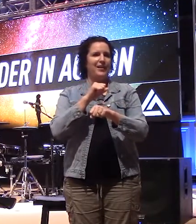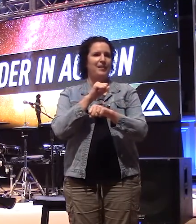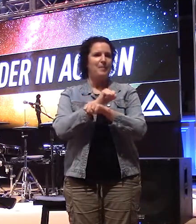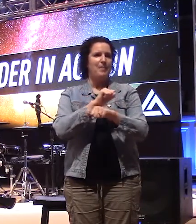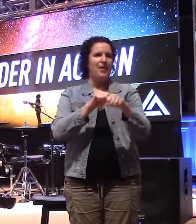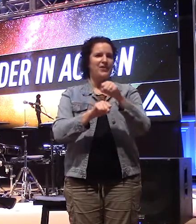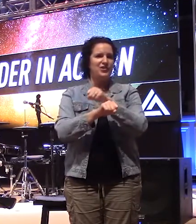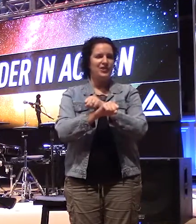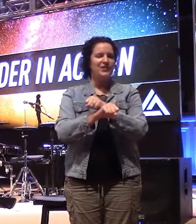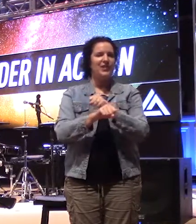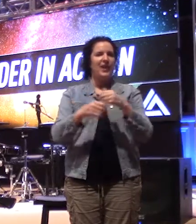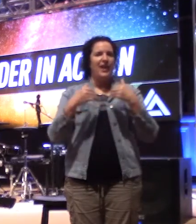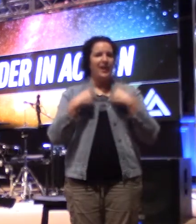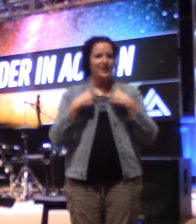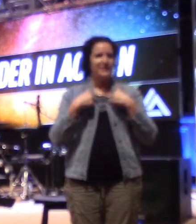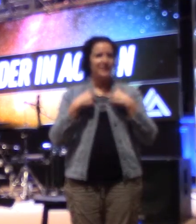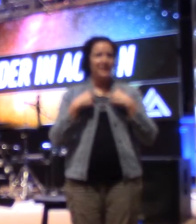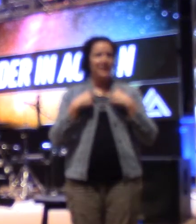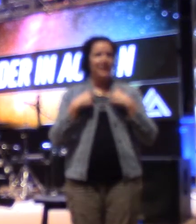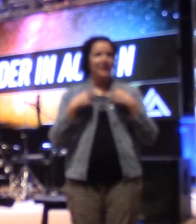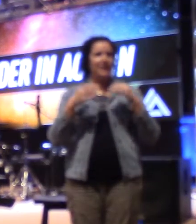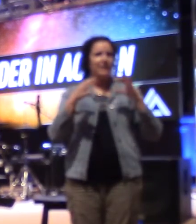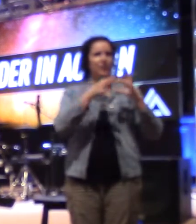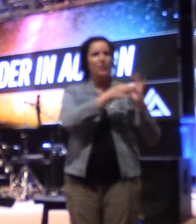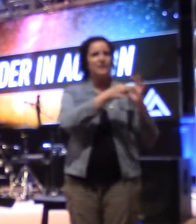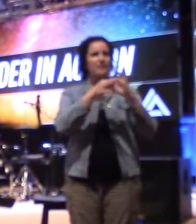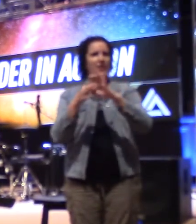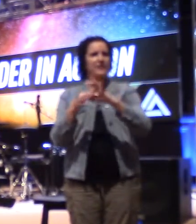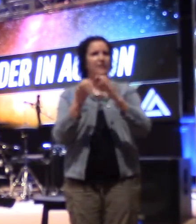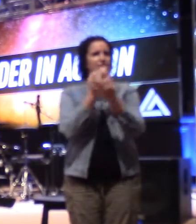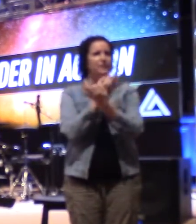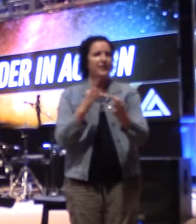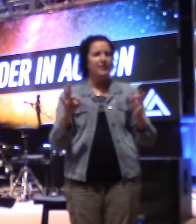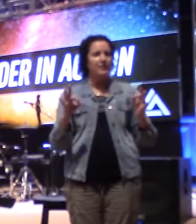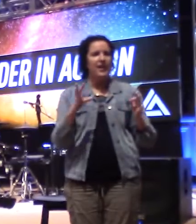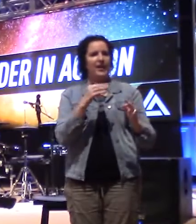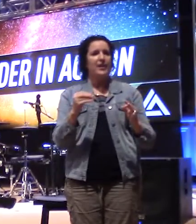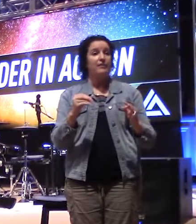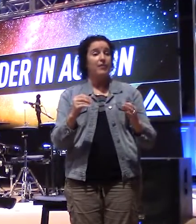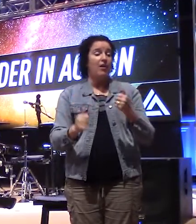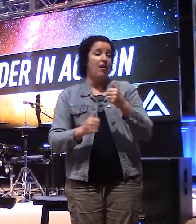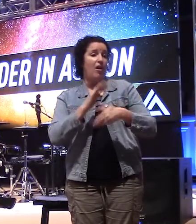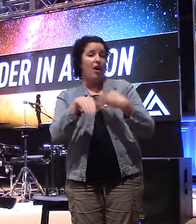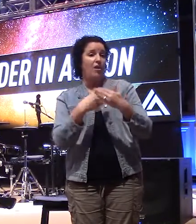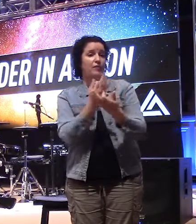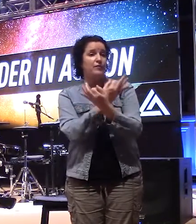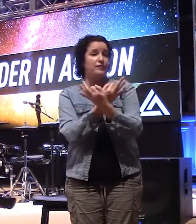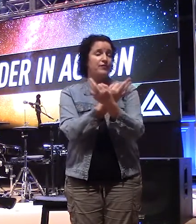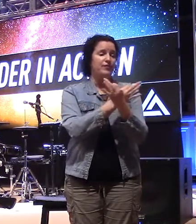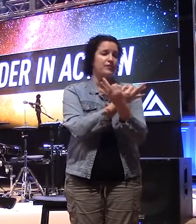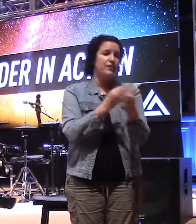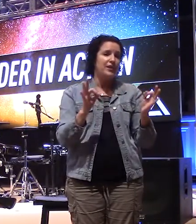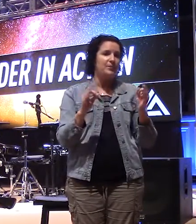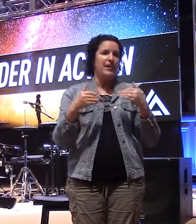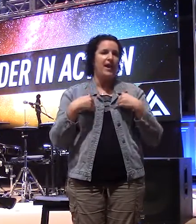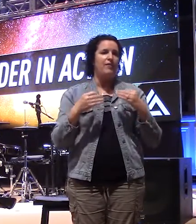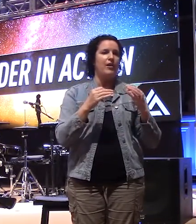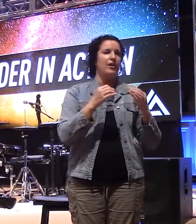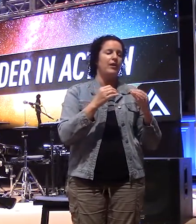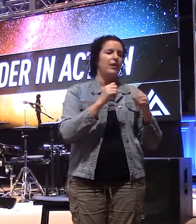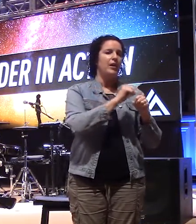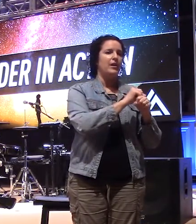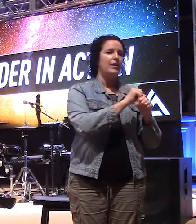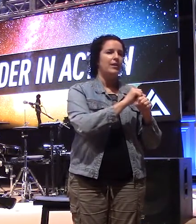has a corresponding freedom, and every freedom has a corresponding bondage. You can be free from your